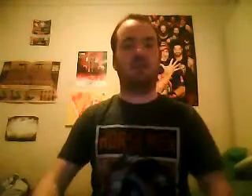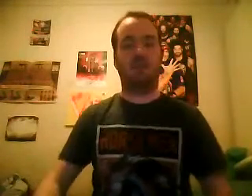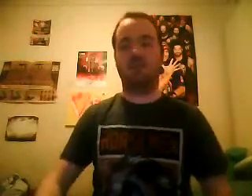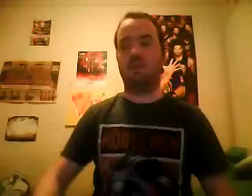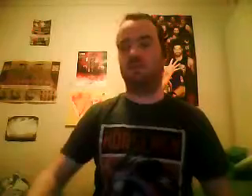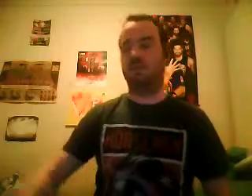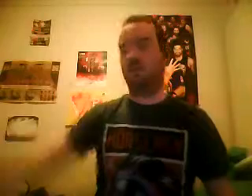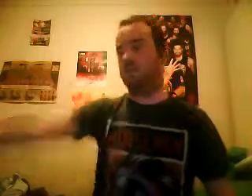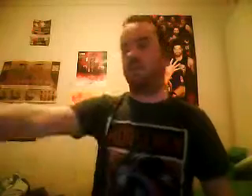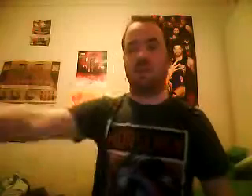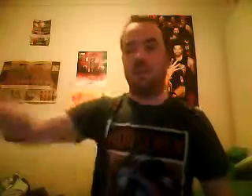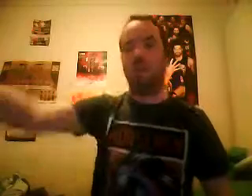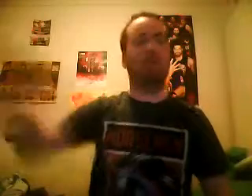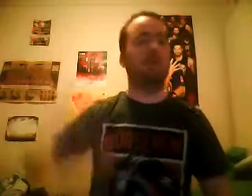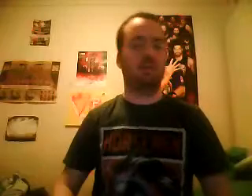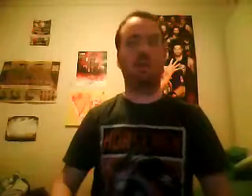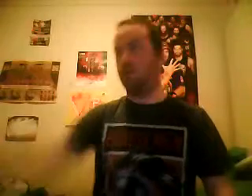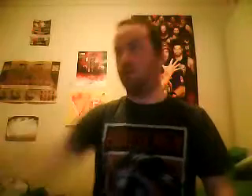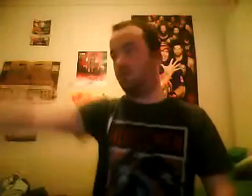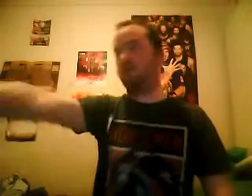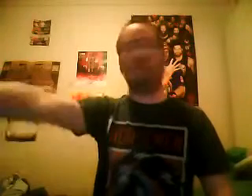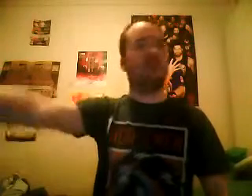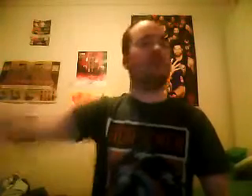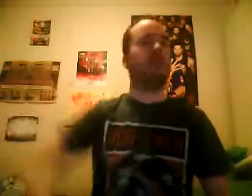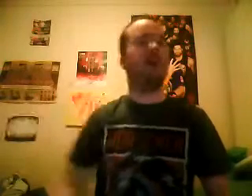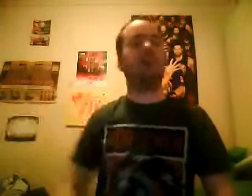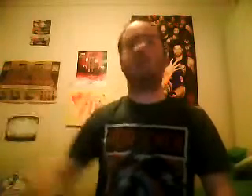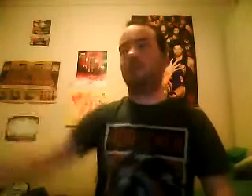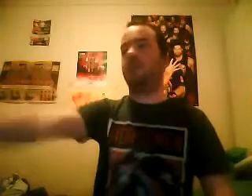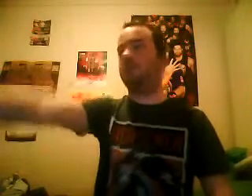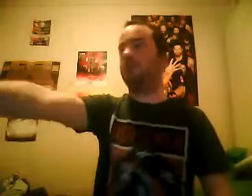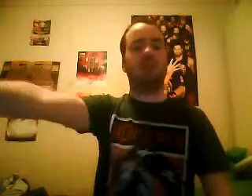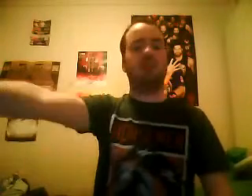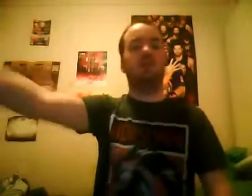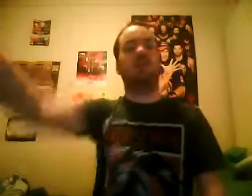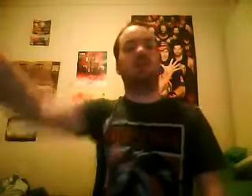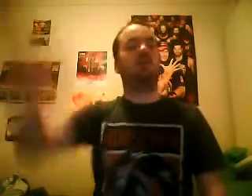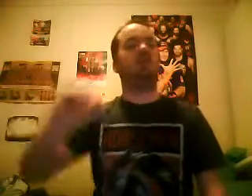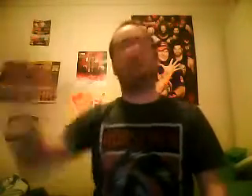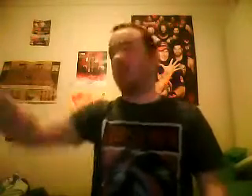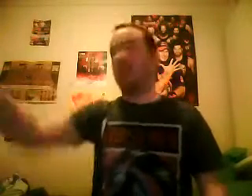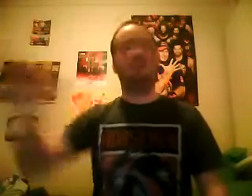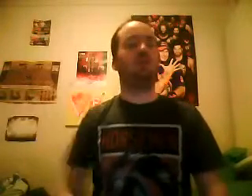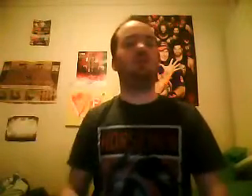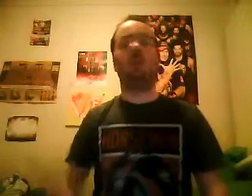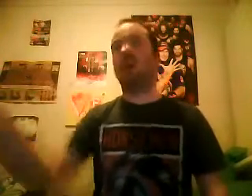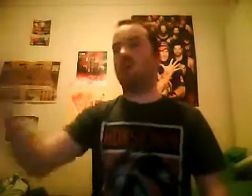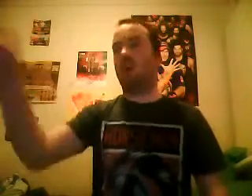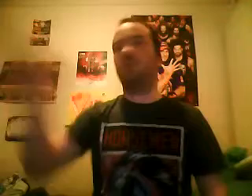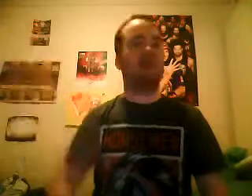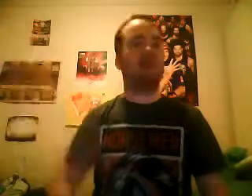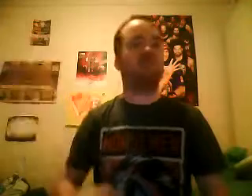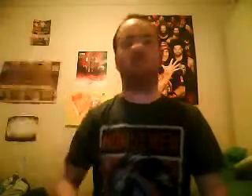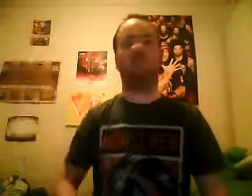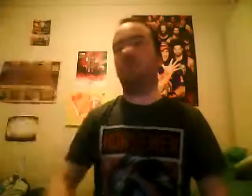WWE Vincent Man. Book it. You want to stand up to AEW? Have these two guys open up Stomping Ground